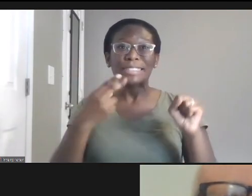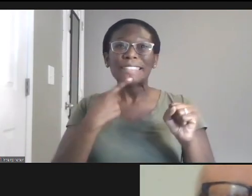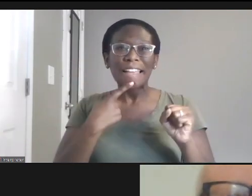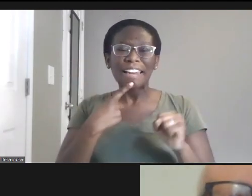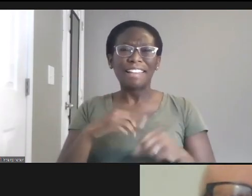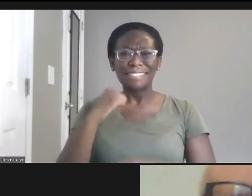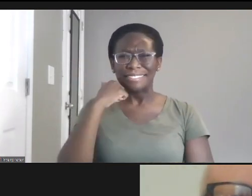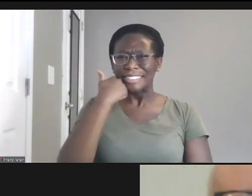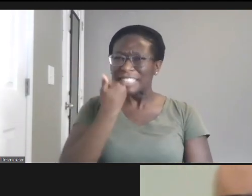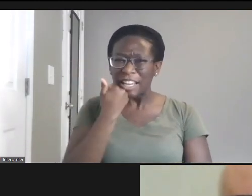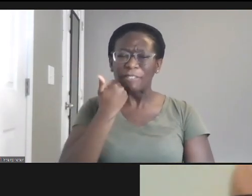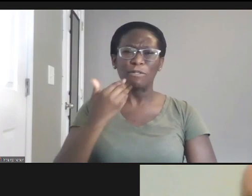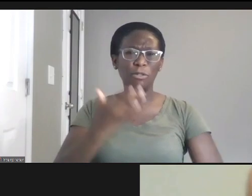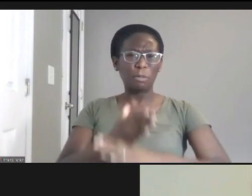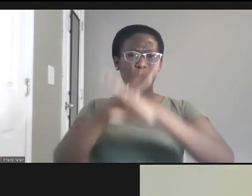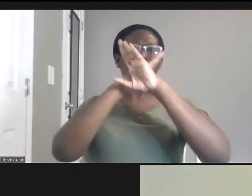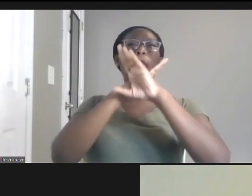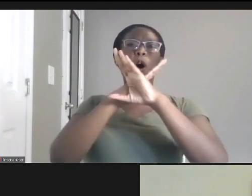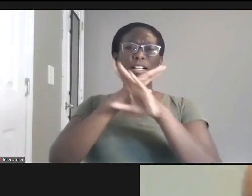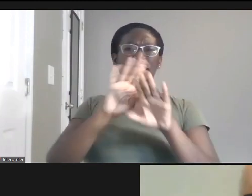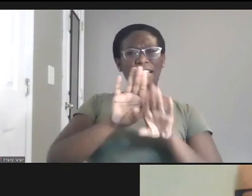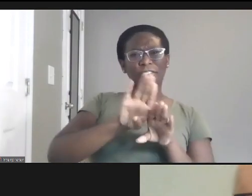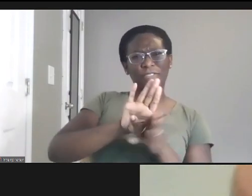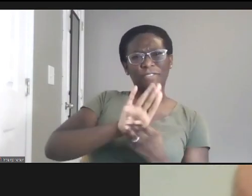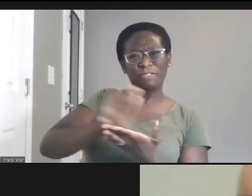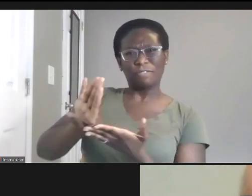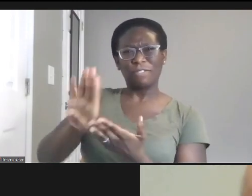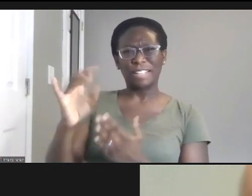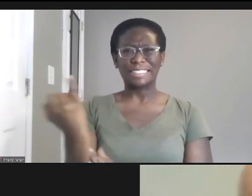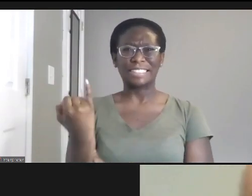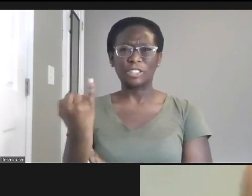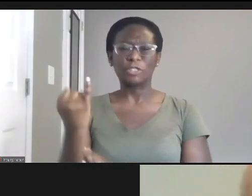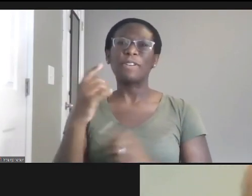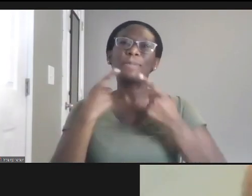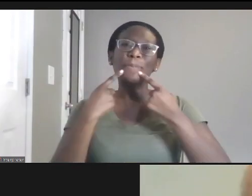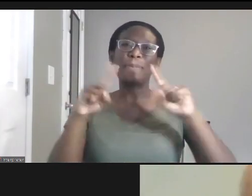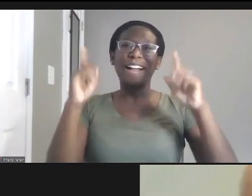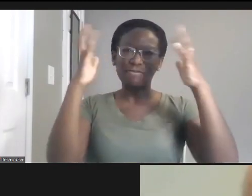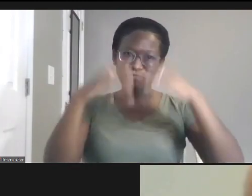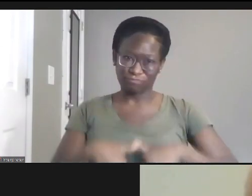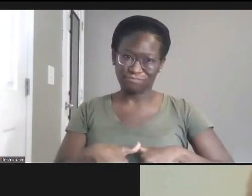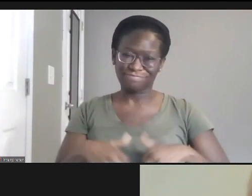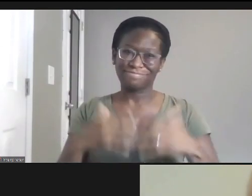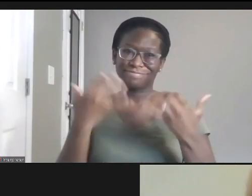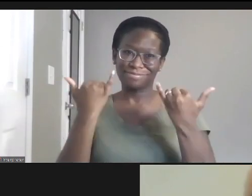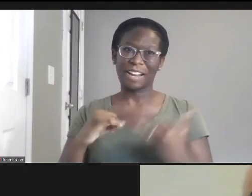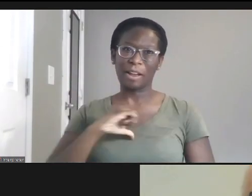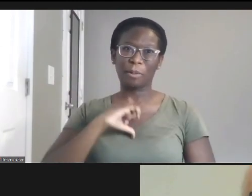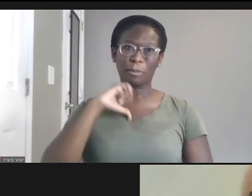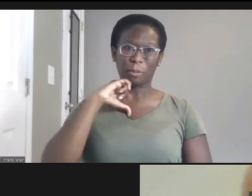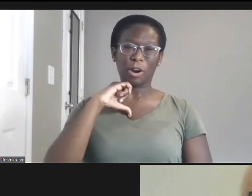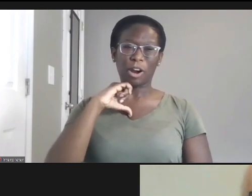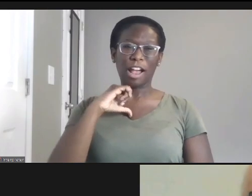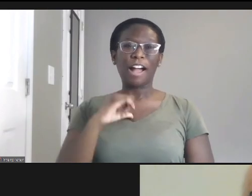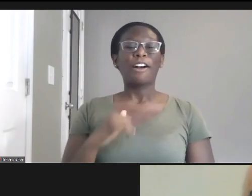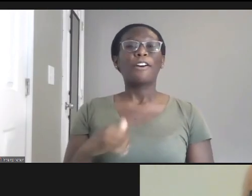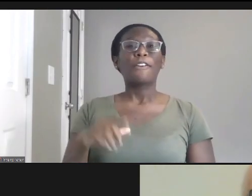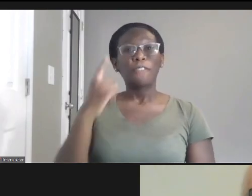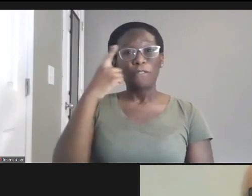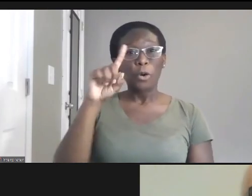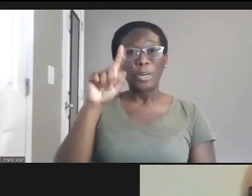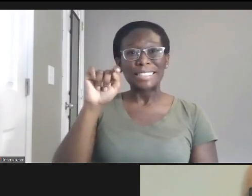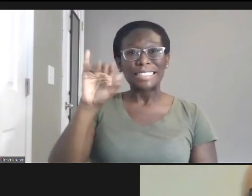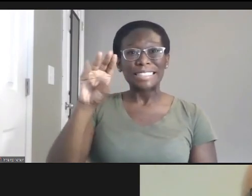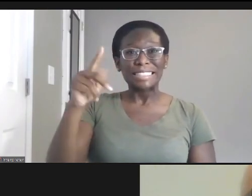exclusion finally come tumbling down. Today, I'm proud to be joined by Dr. Timothy Miles.